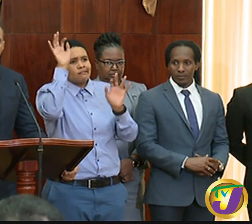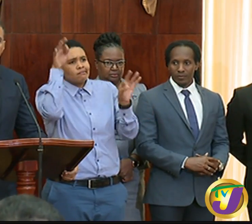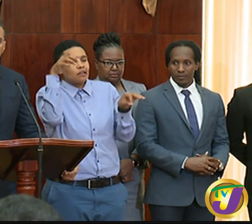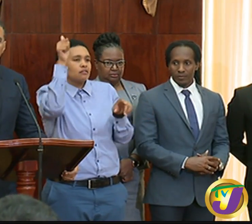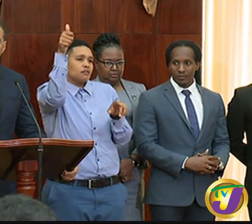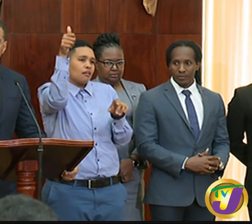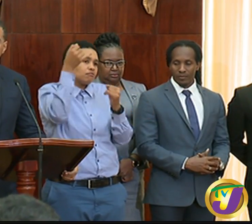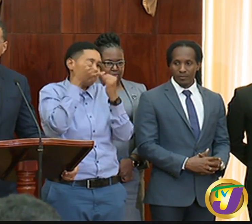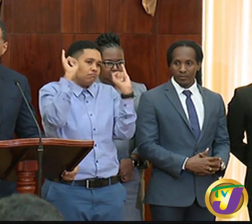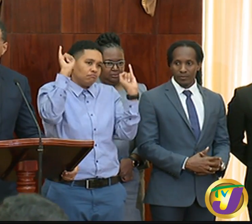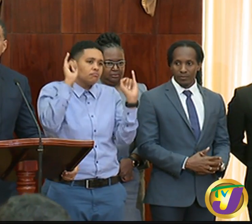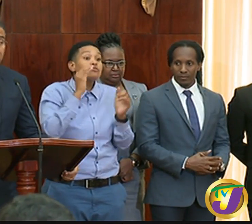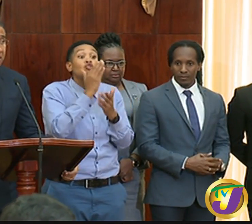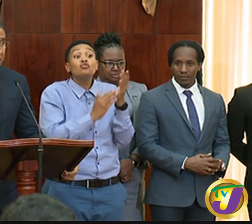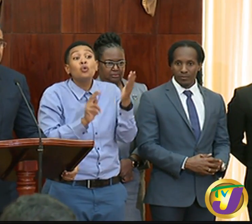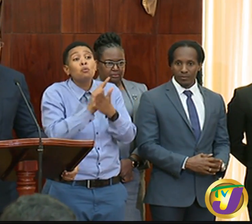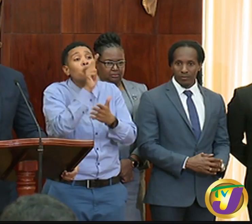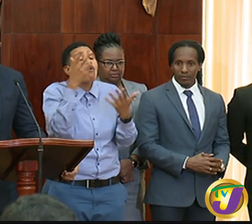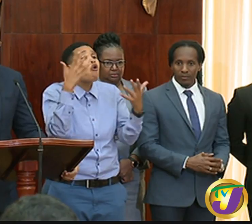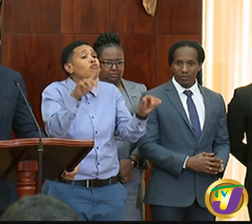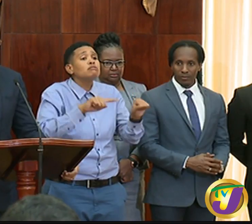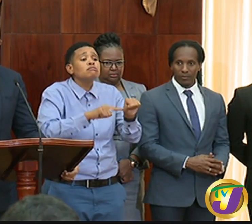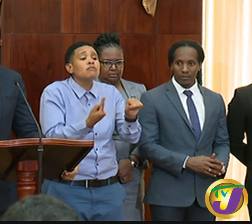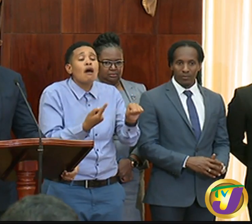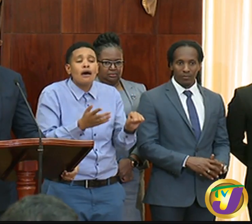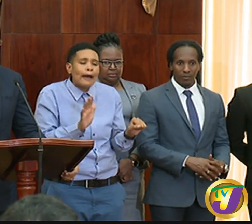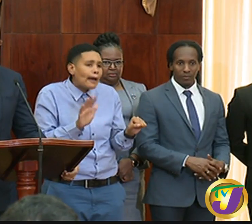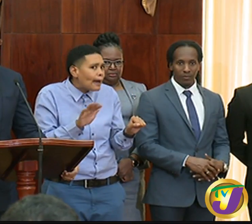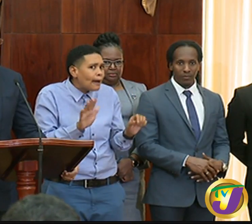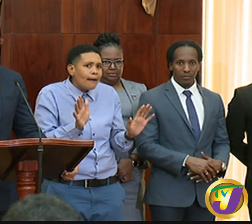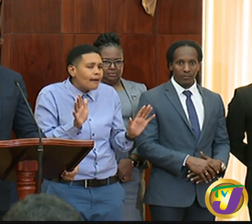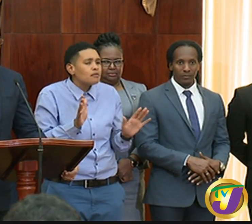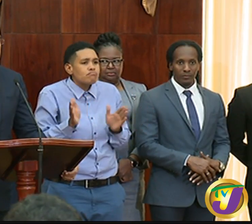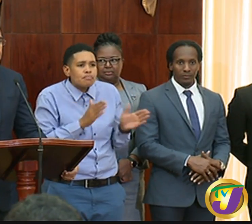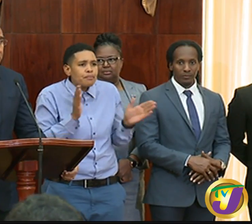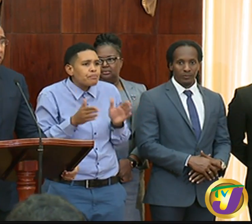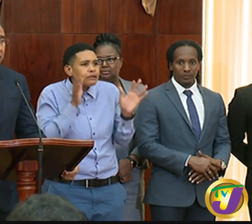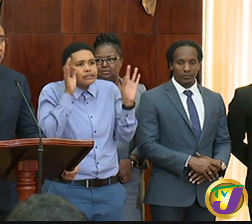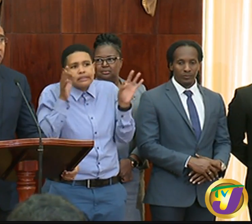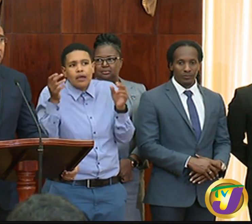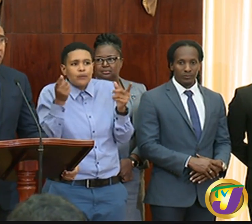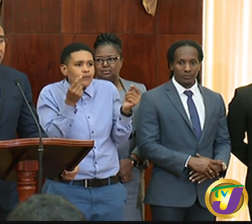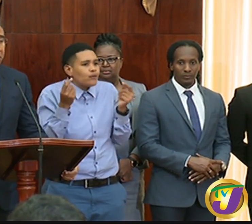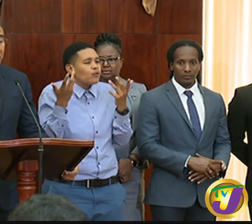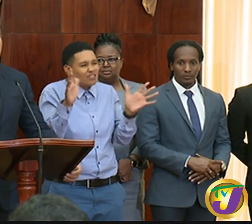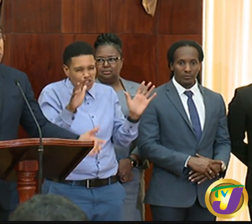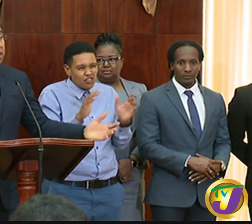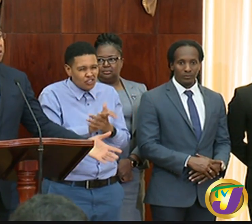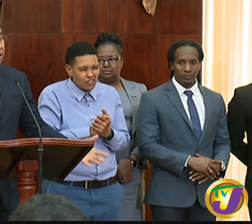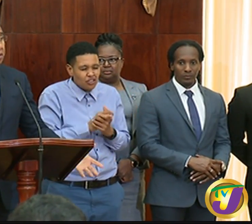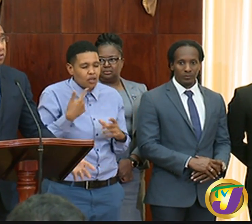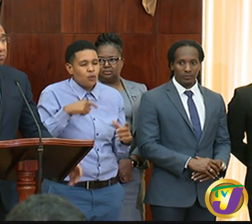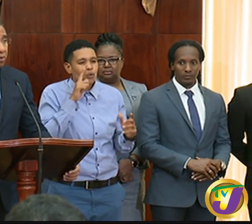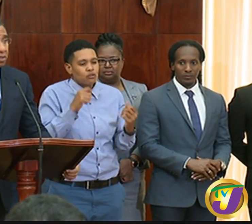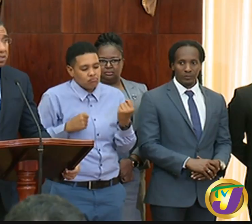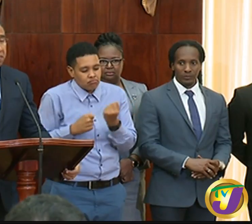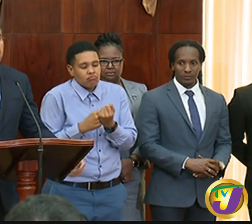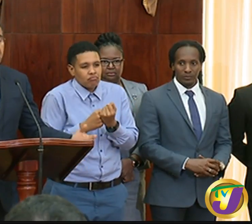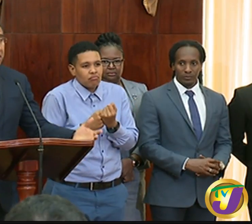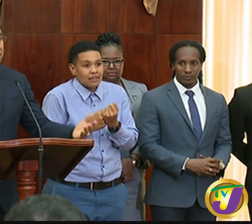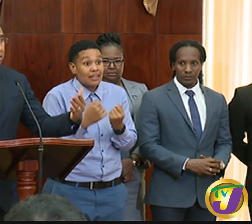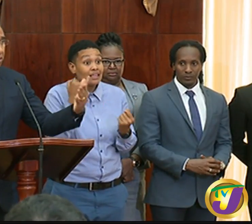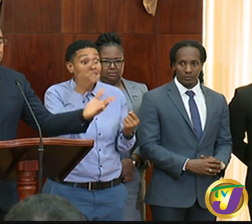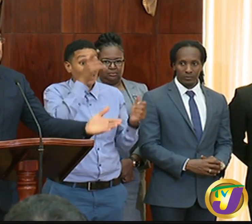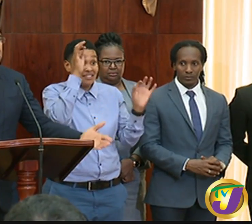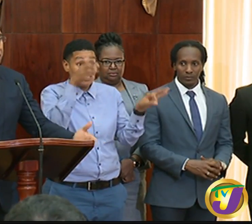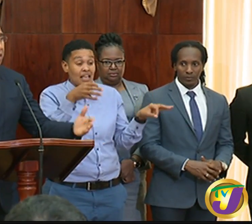universities. Some universities have already started to make their decisions, and we would endorse and support if they